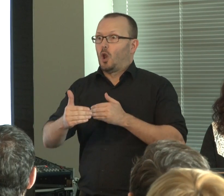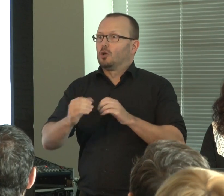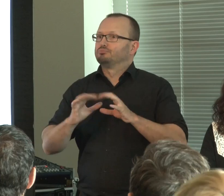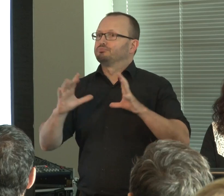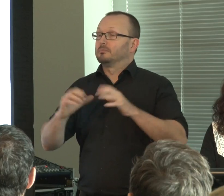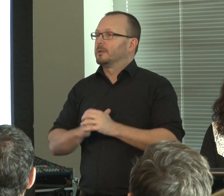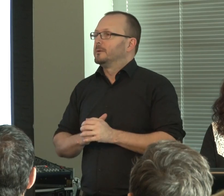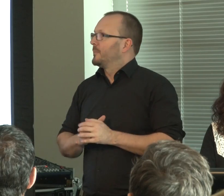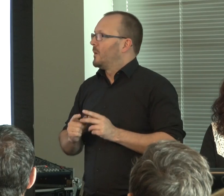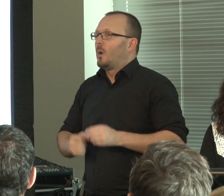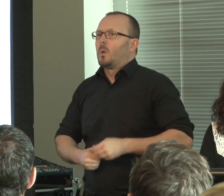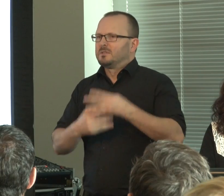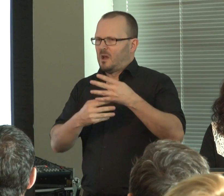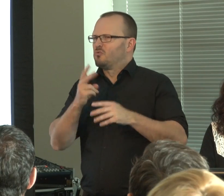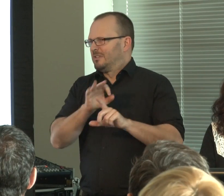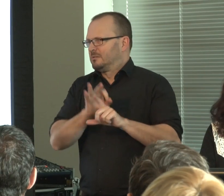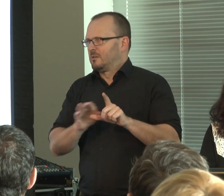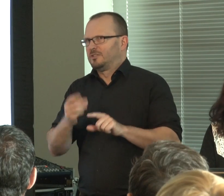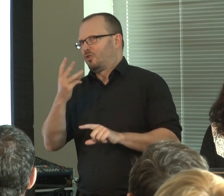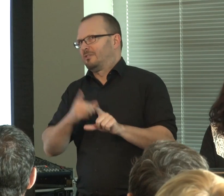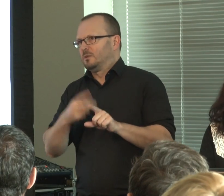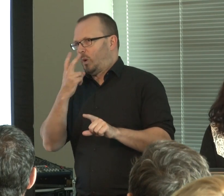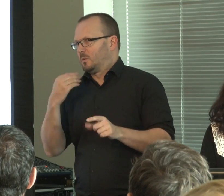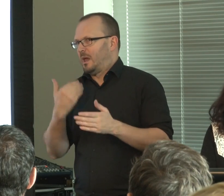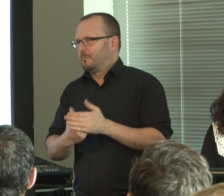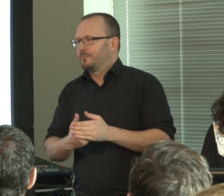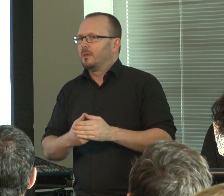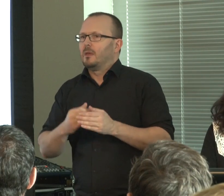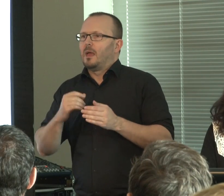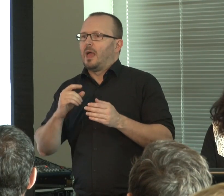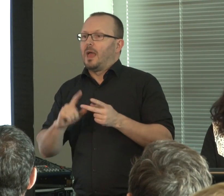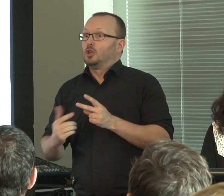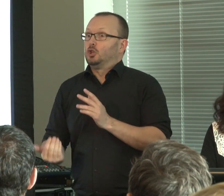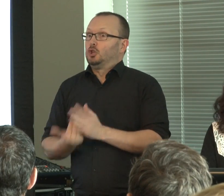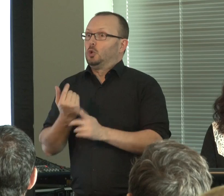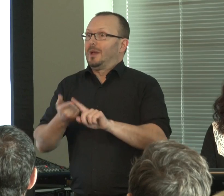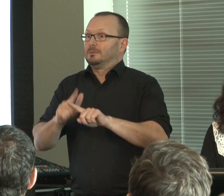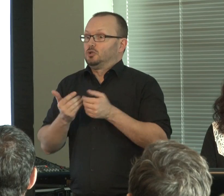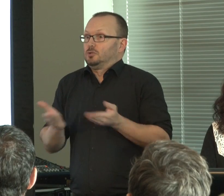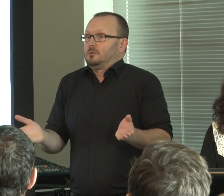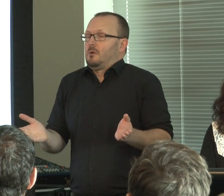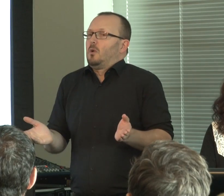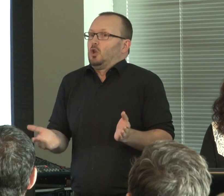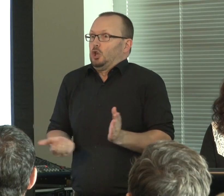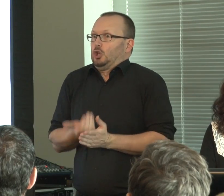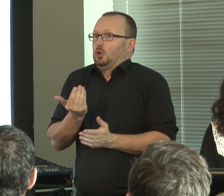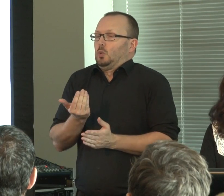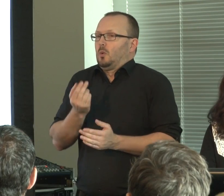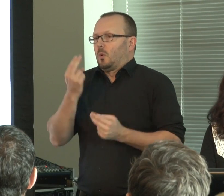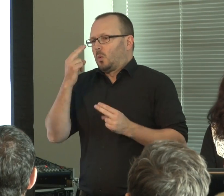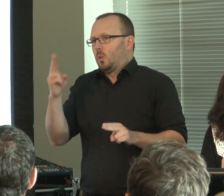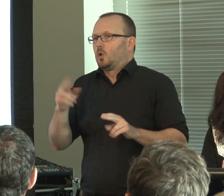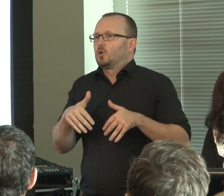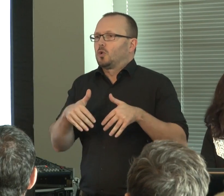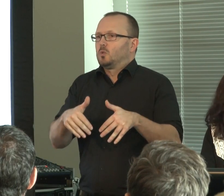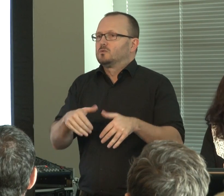website because it's about 3 years old now, and we're also opening a new exhibition very shortly of a new exhibit called Ghosts of Wall Street.